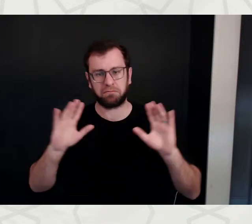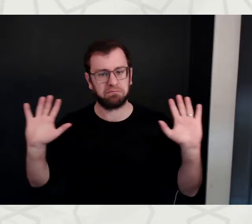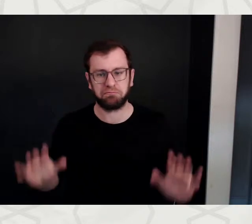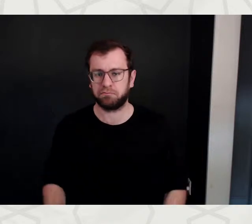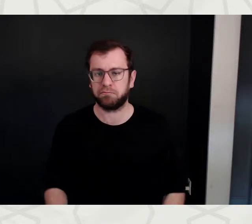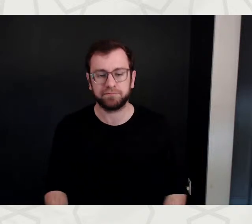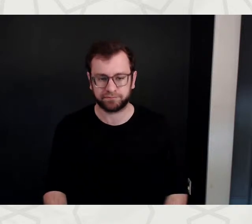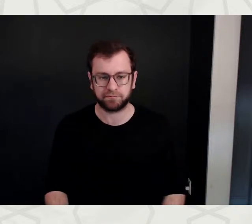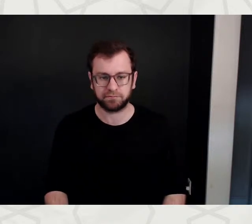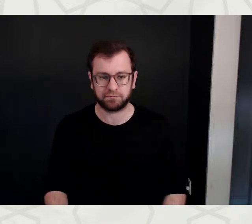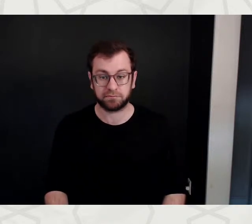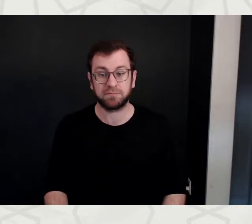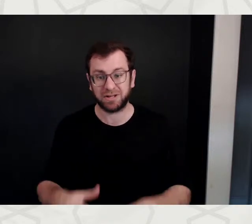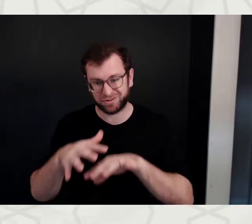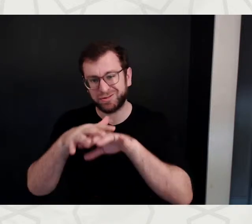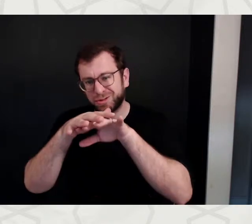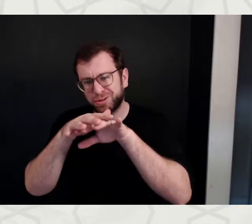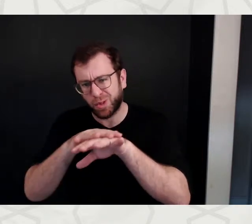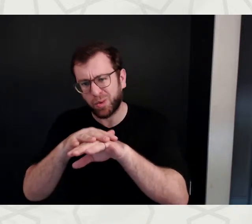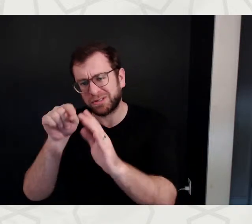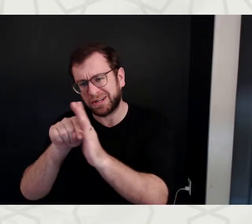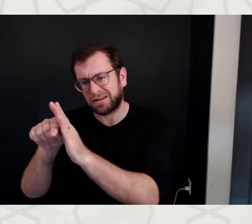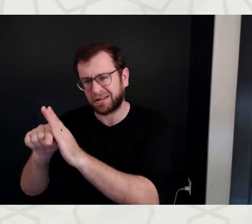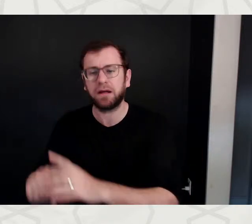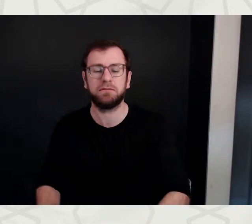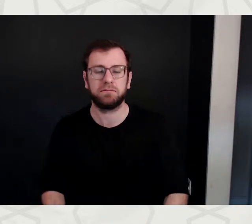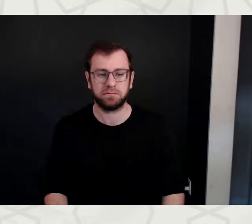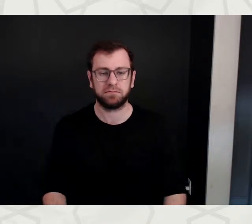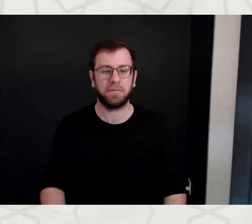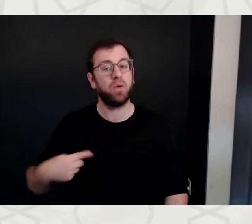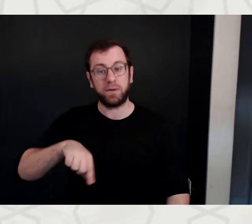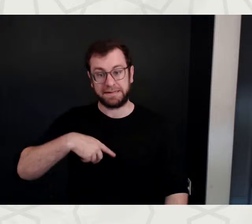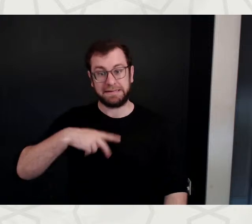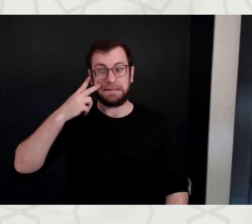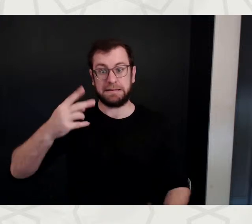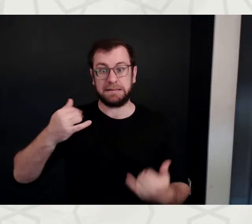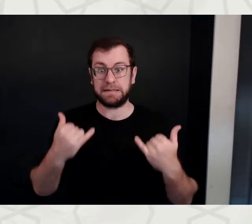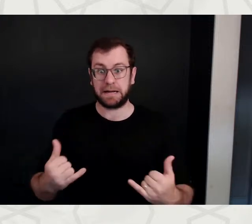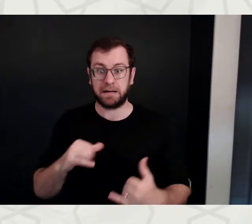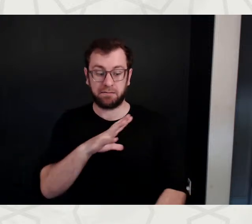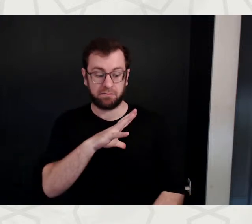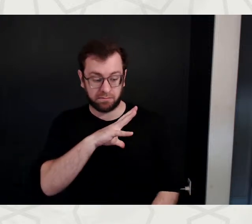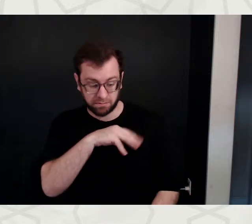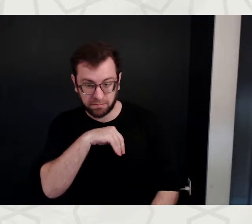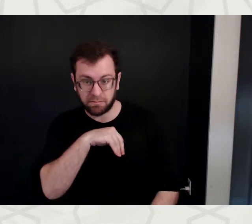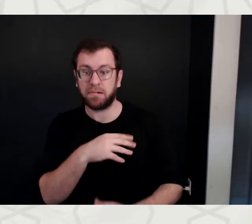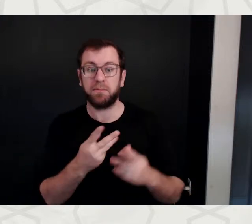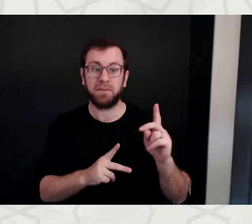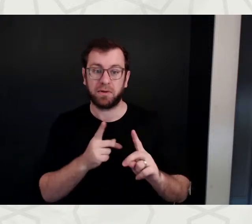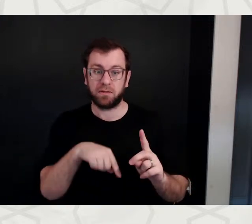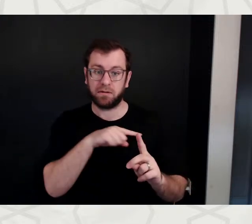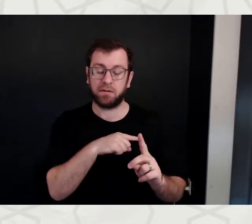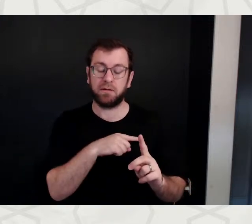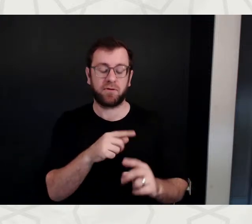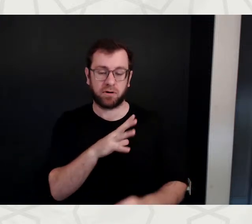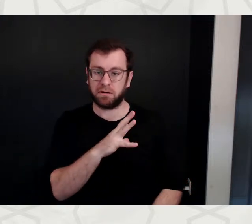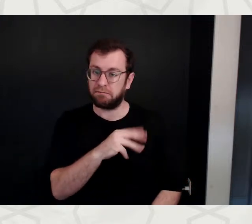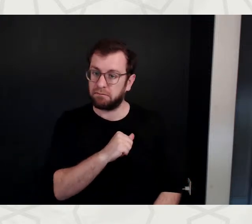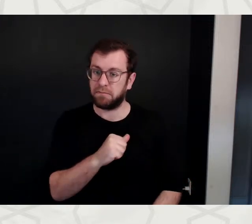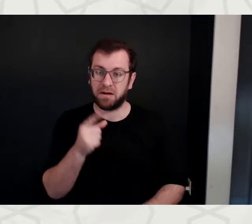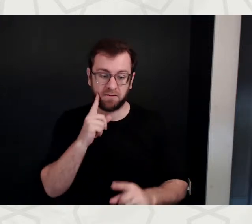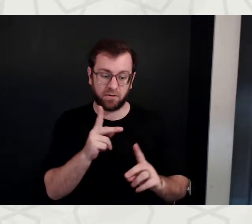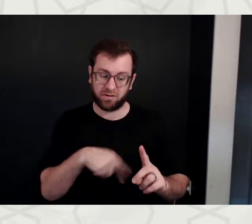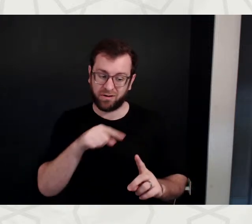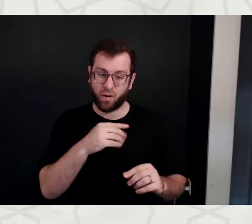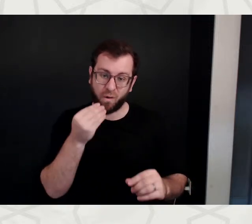what we are seeing today in the occupied Palestinian territory, the ancestral home of the